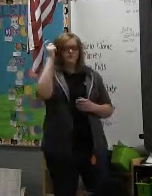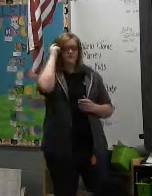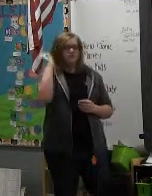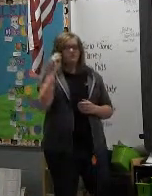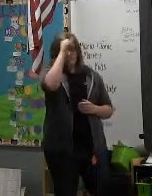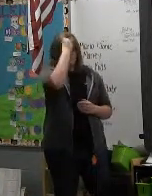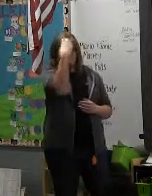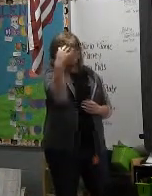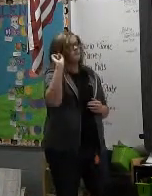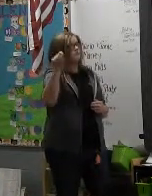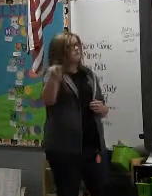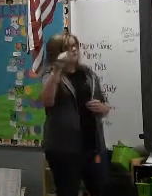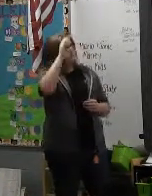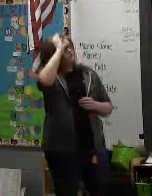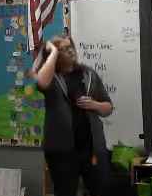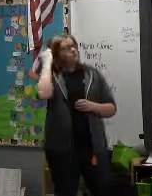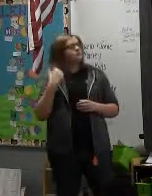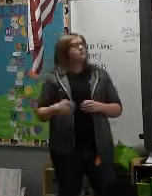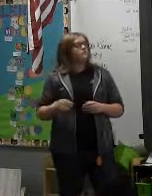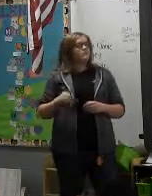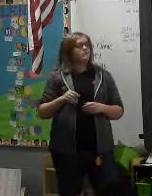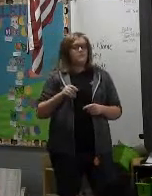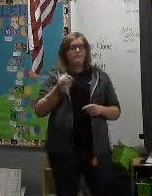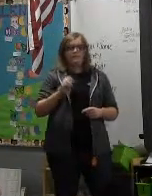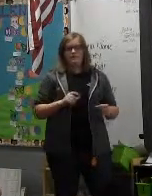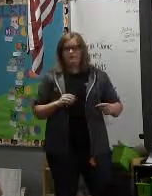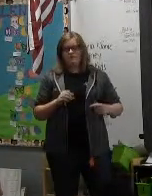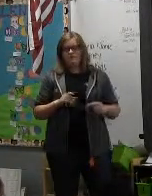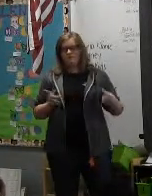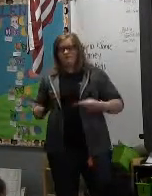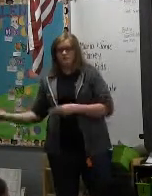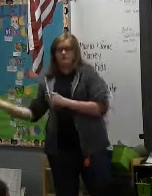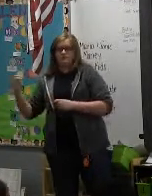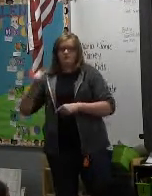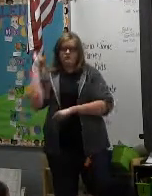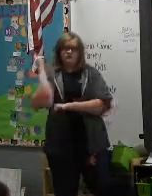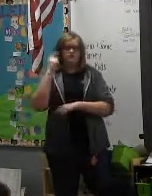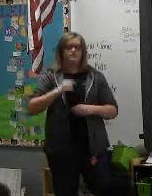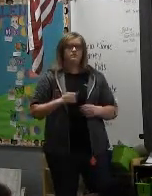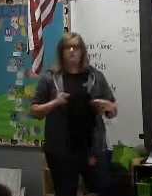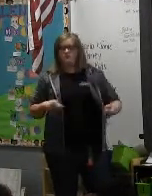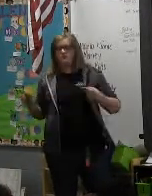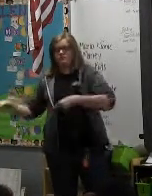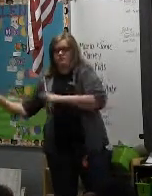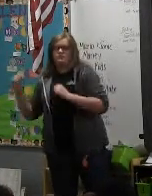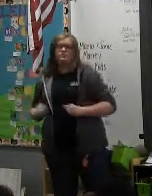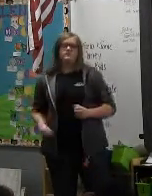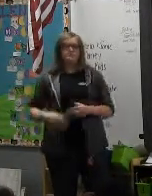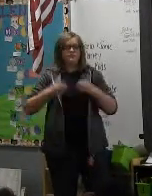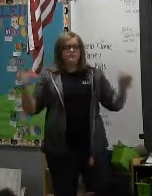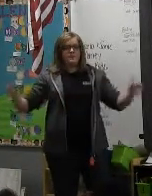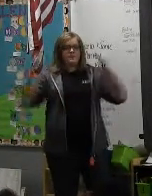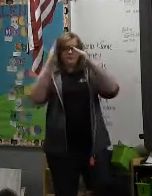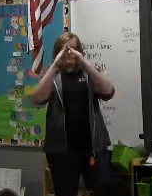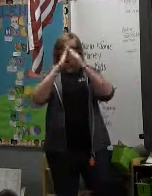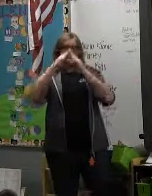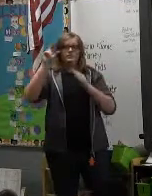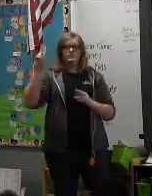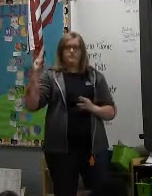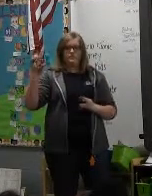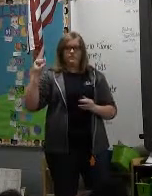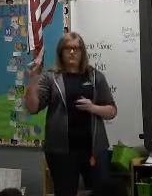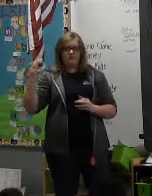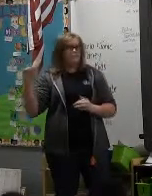City, USA. When he set foot on the street, he knew this was where he belonged.